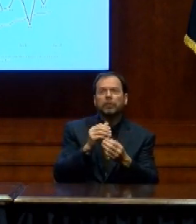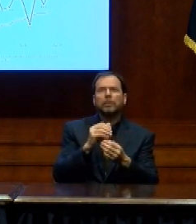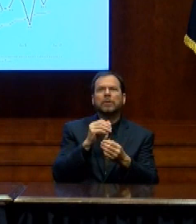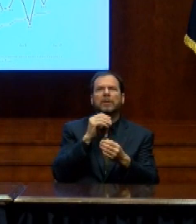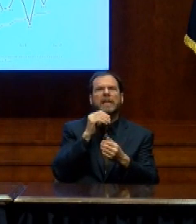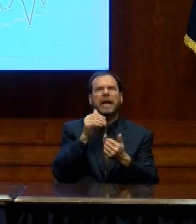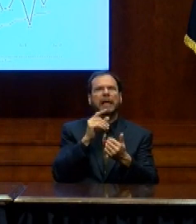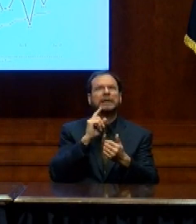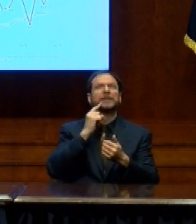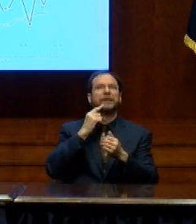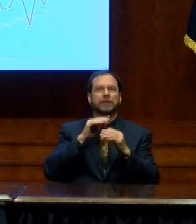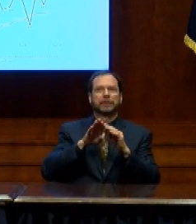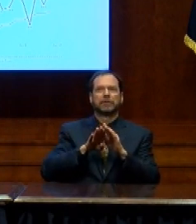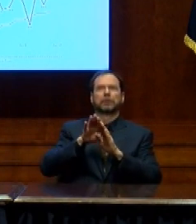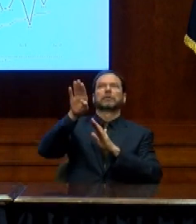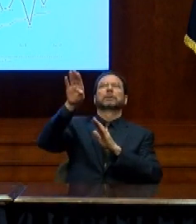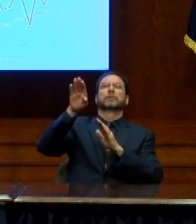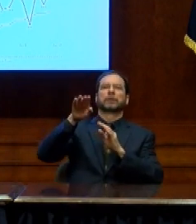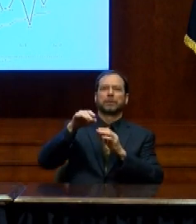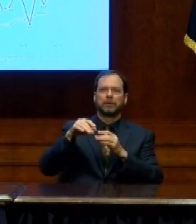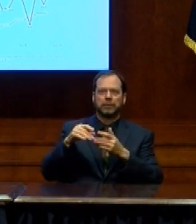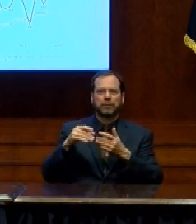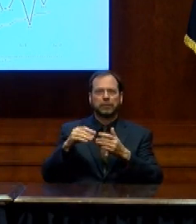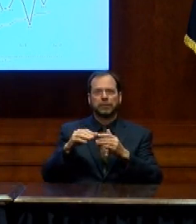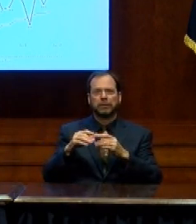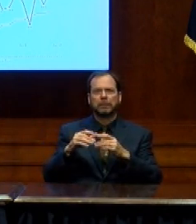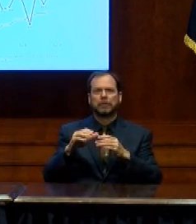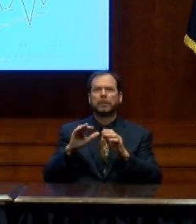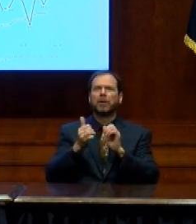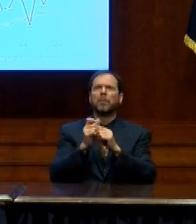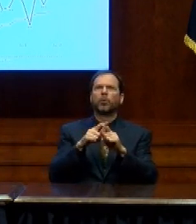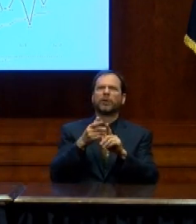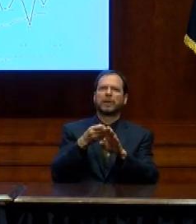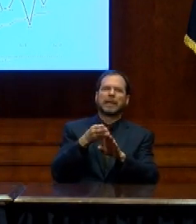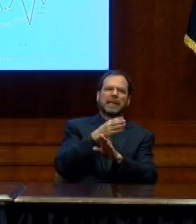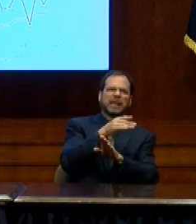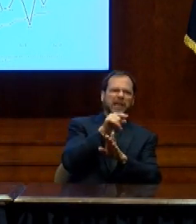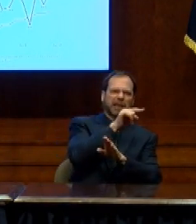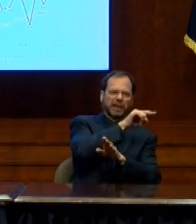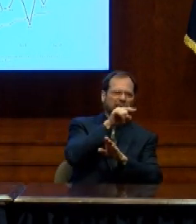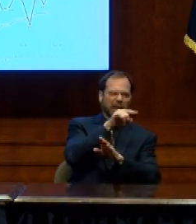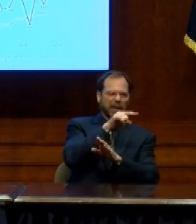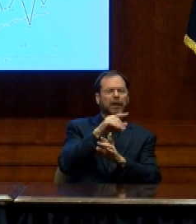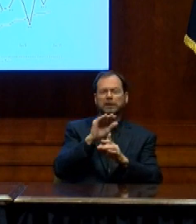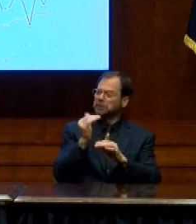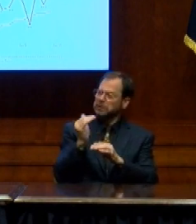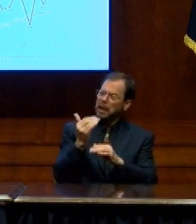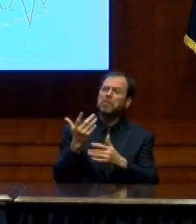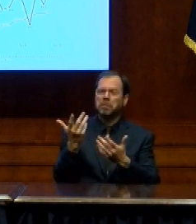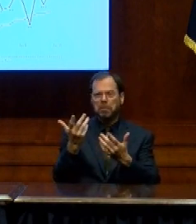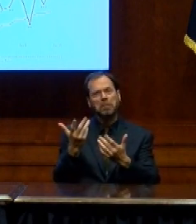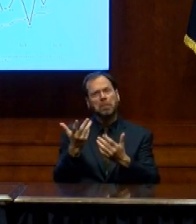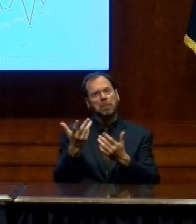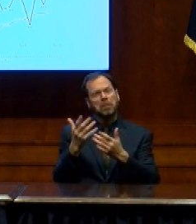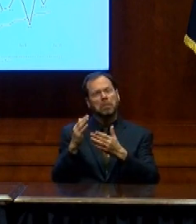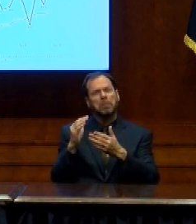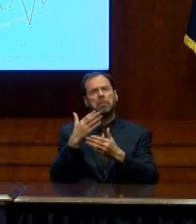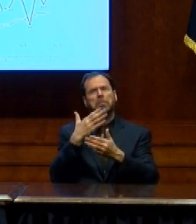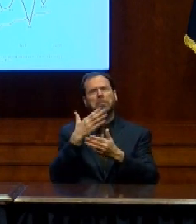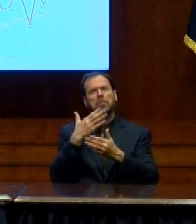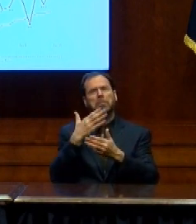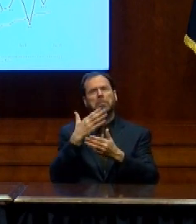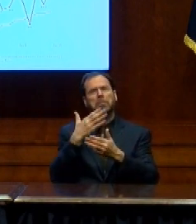had any meaningful spikes above what their consistent top line number is. So that means there is some level of